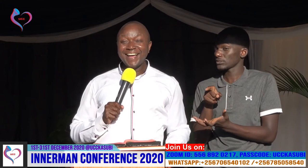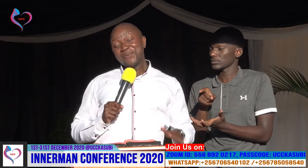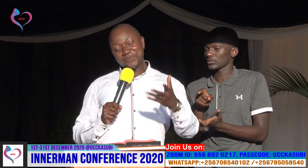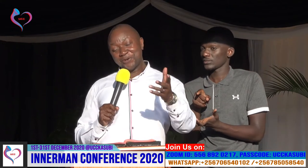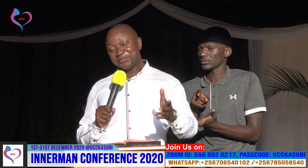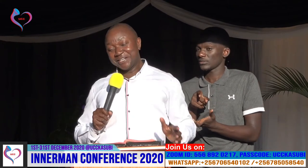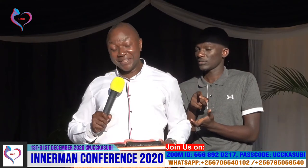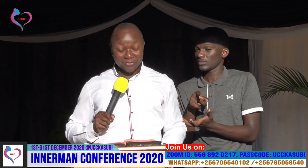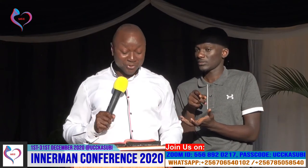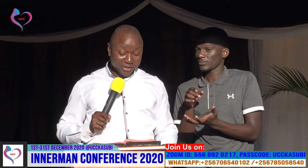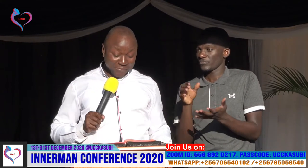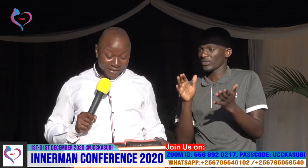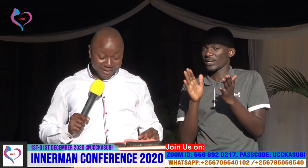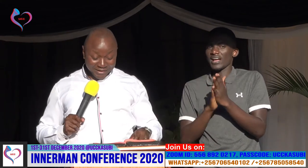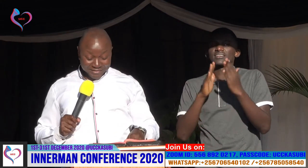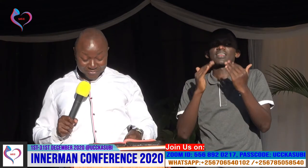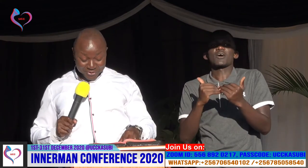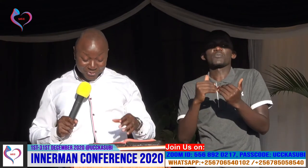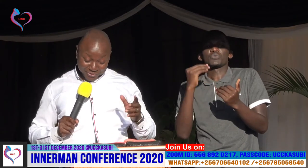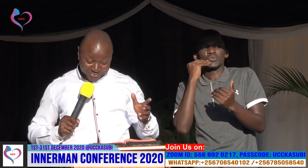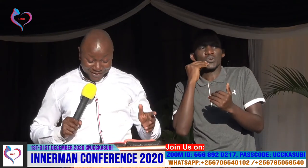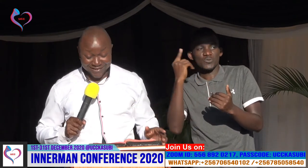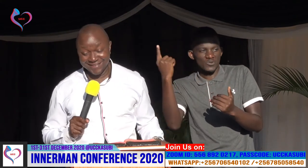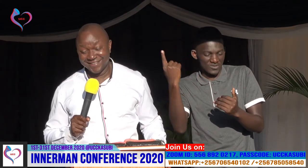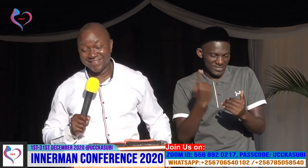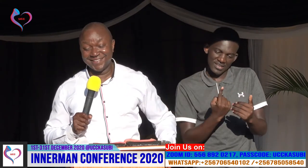And fortunately, the food came and they let me